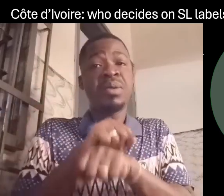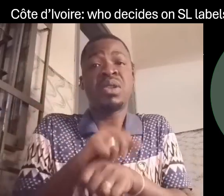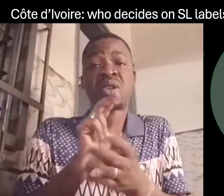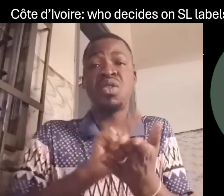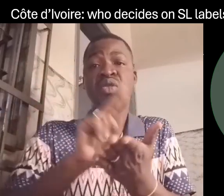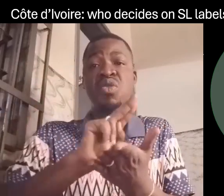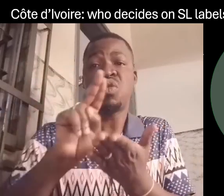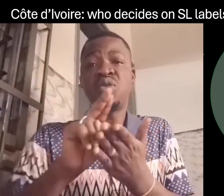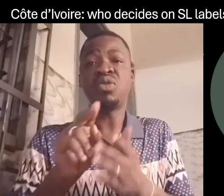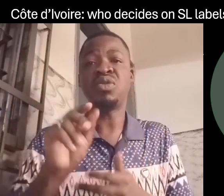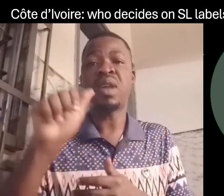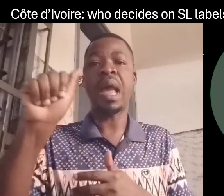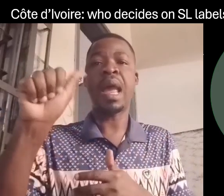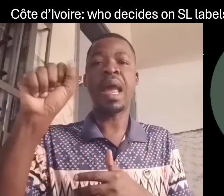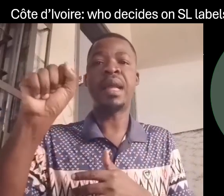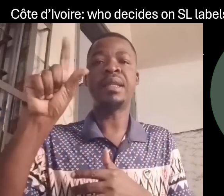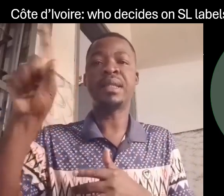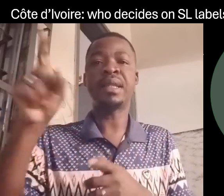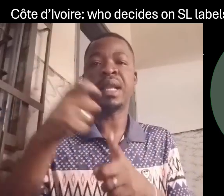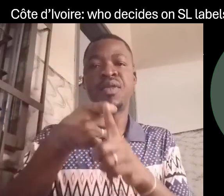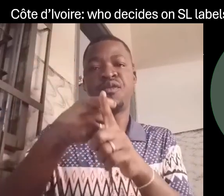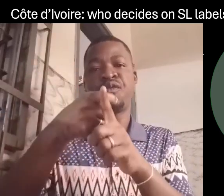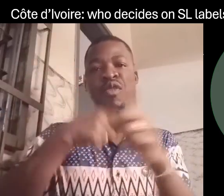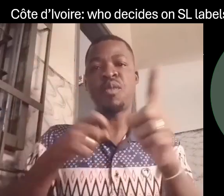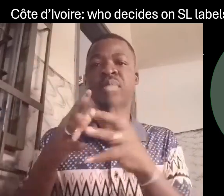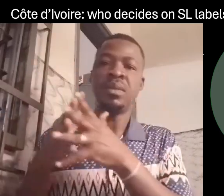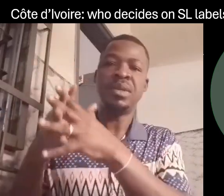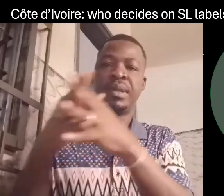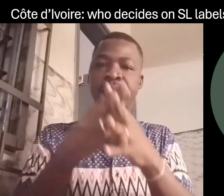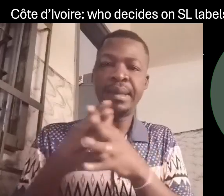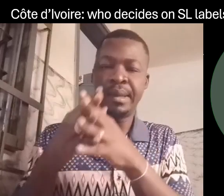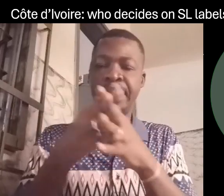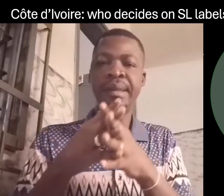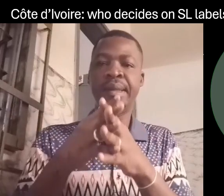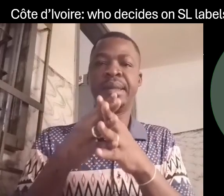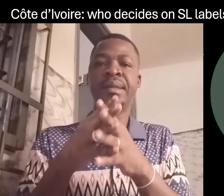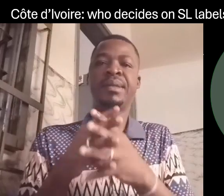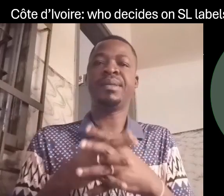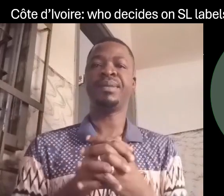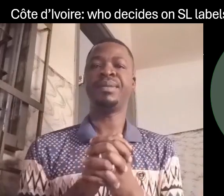of Francophone Africa, and I have continued to use